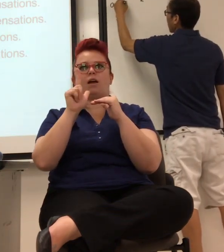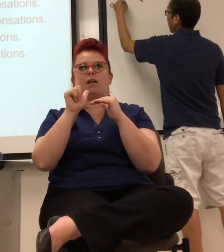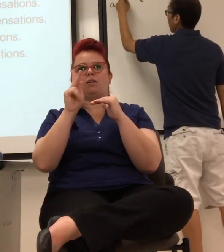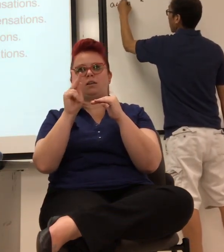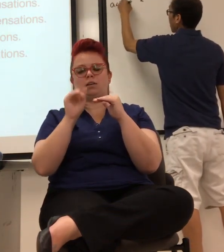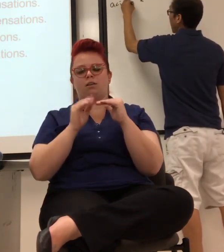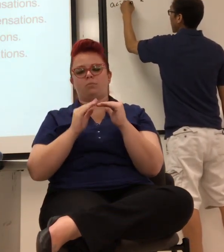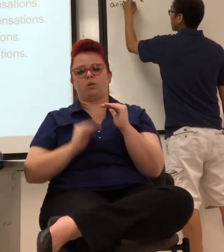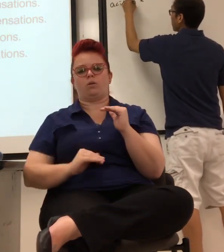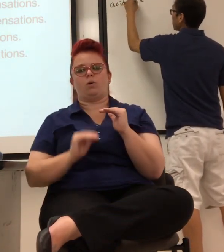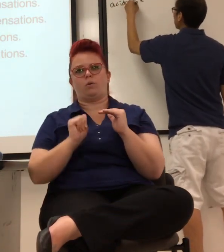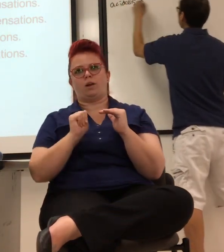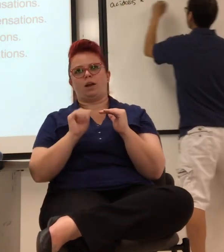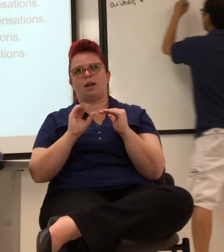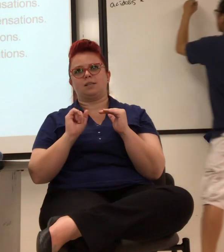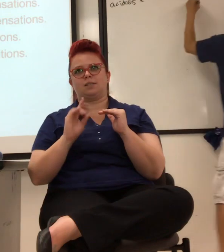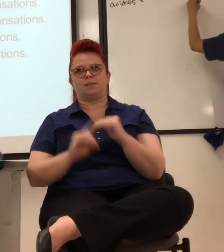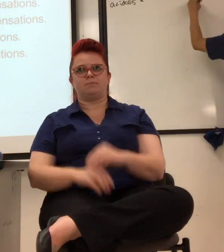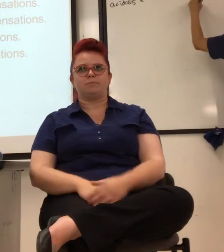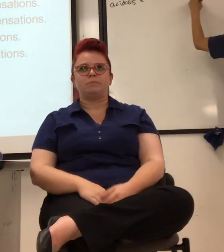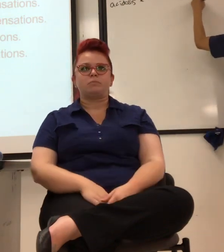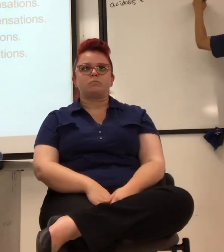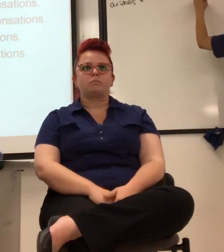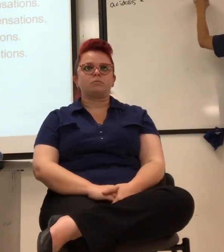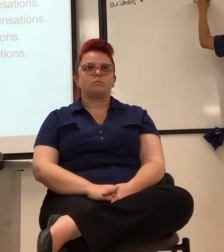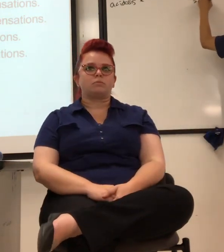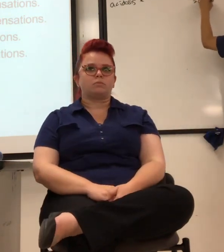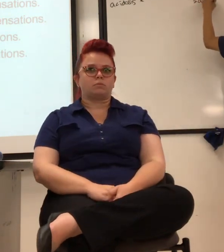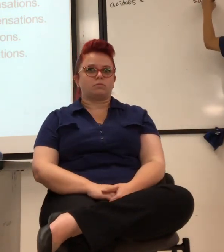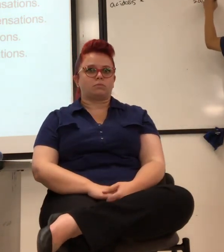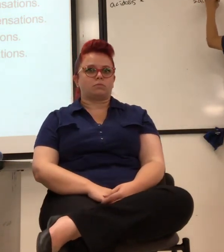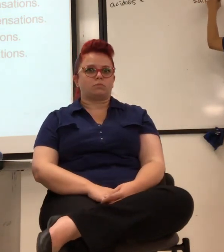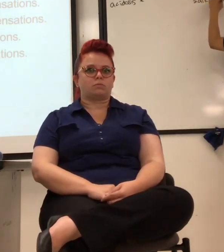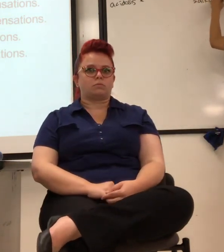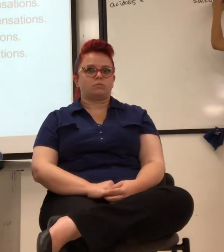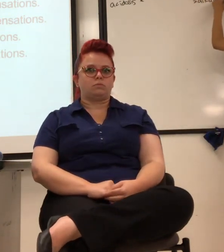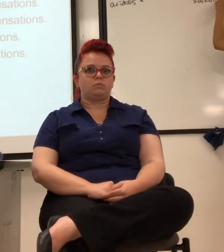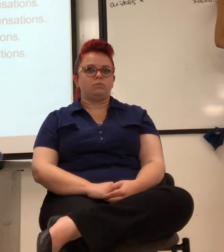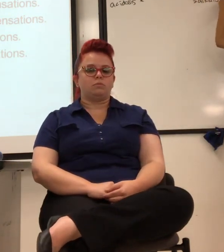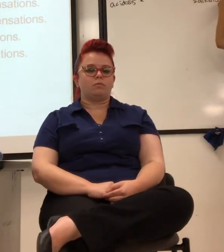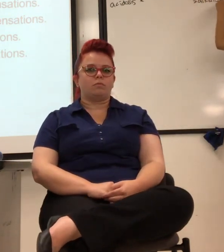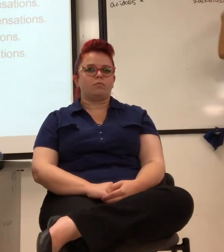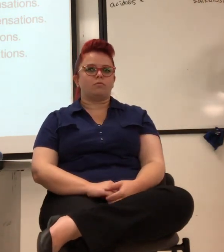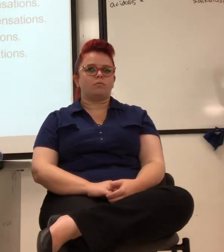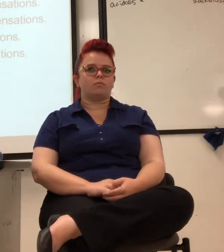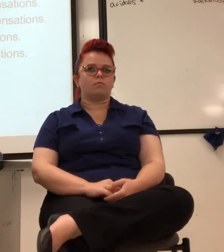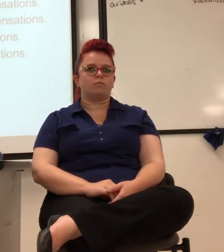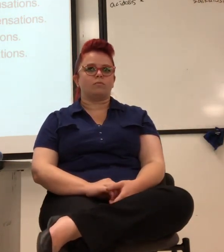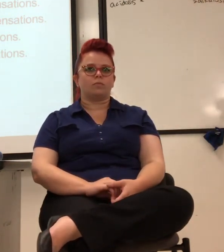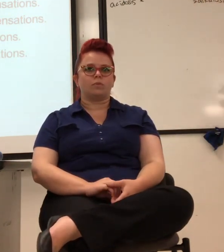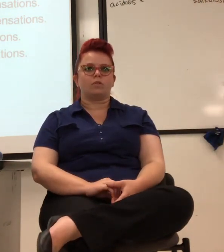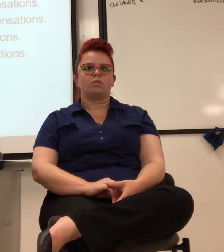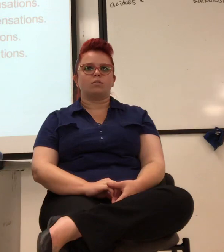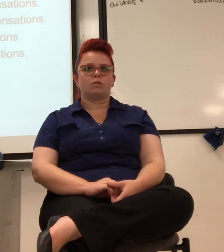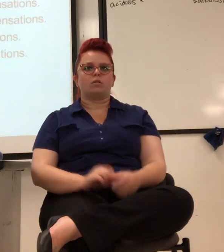to 7.45. That would commit these normal values to memory. That's what you're trying